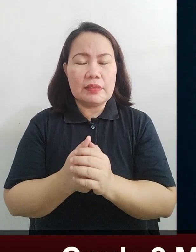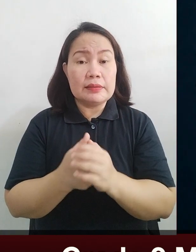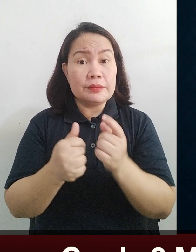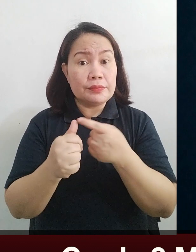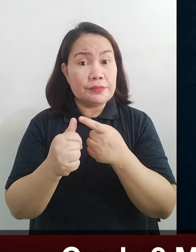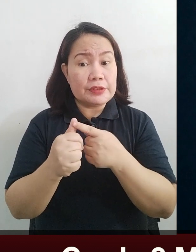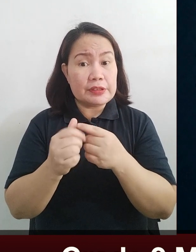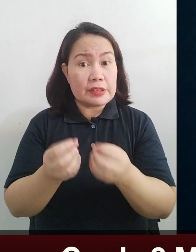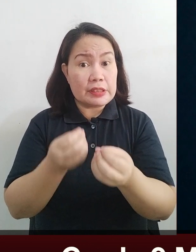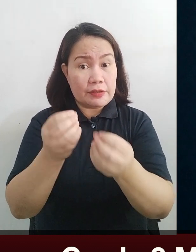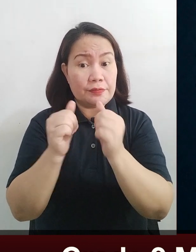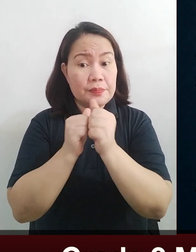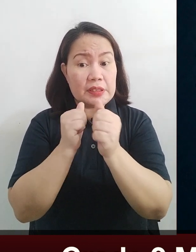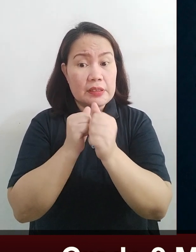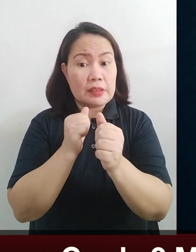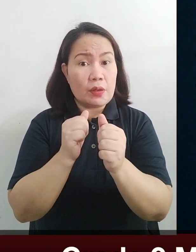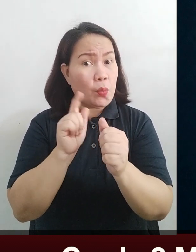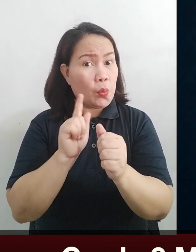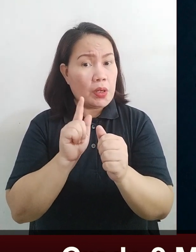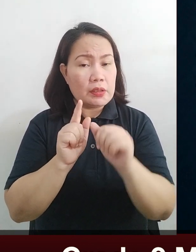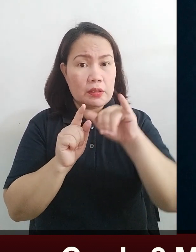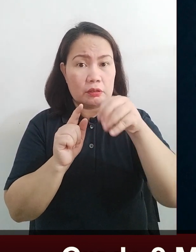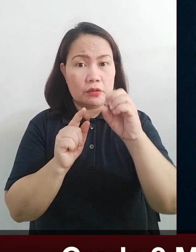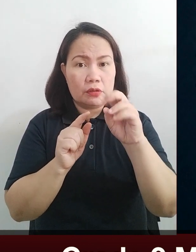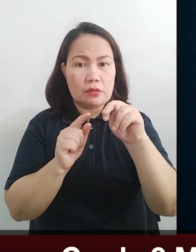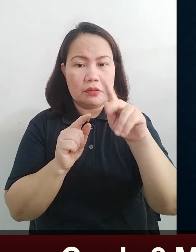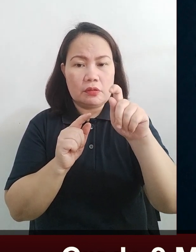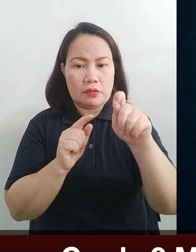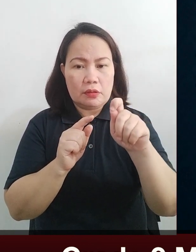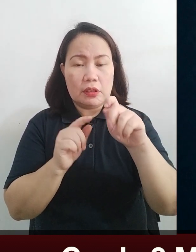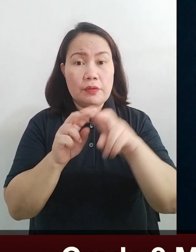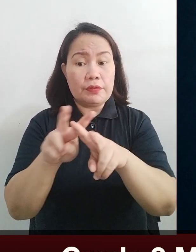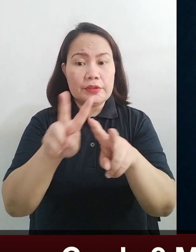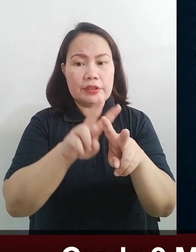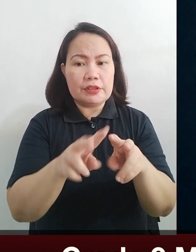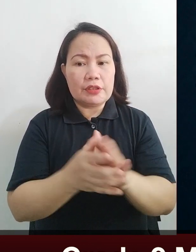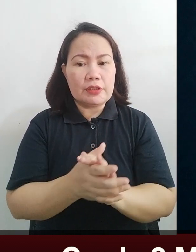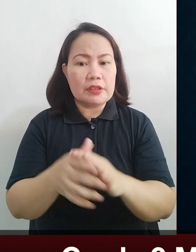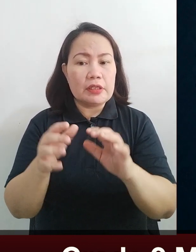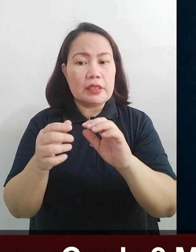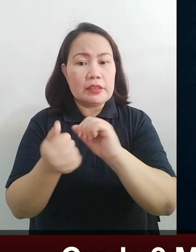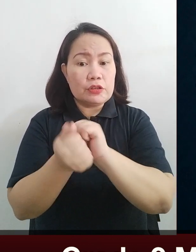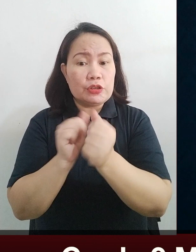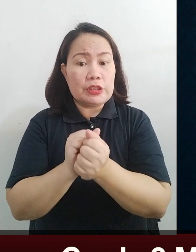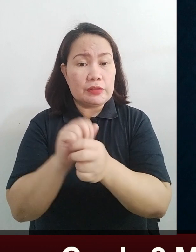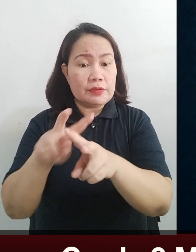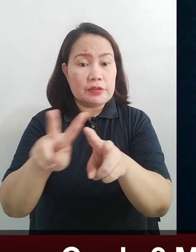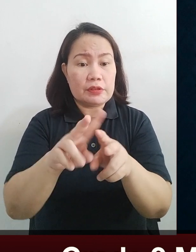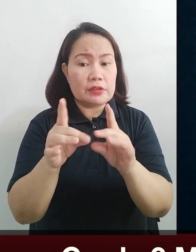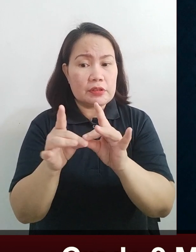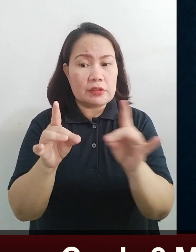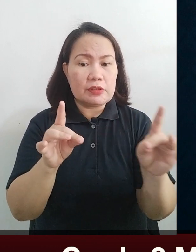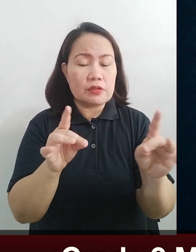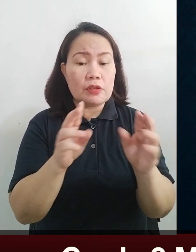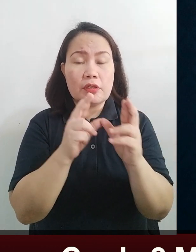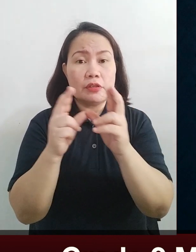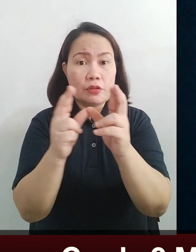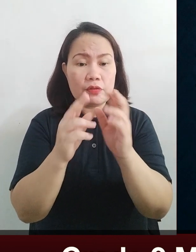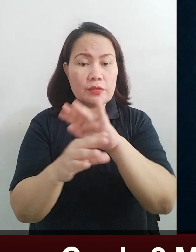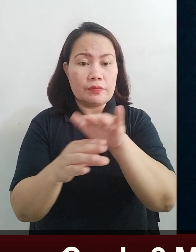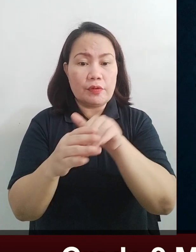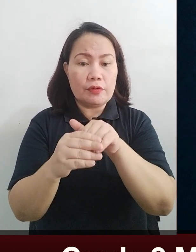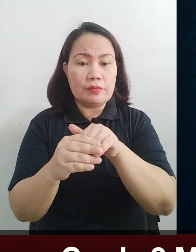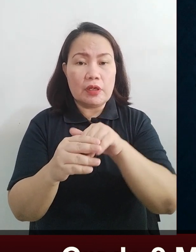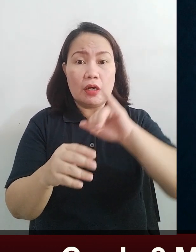are first define joint variation, translate into variation statement a relationship involving joint